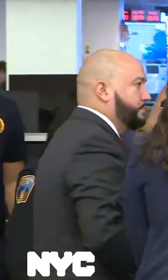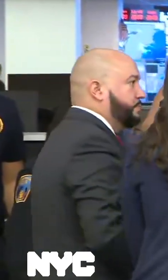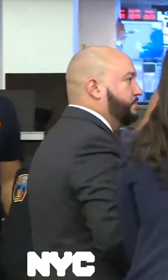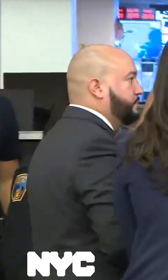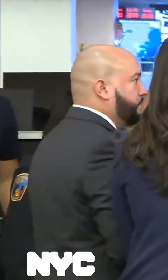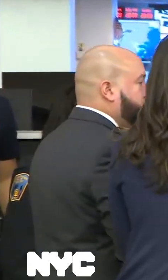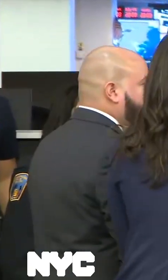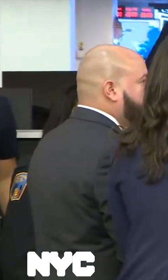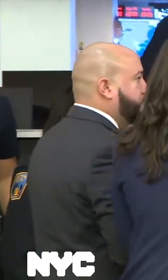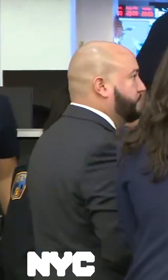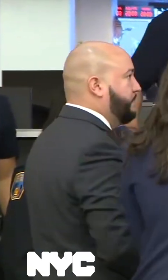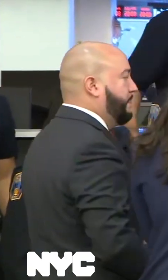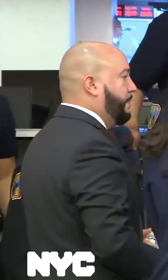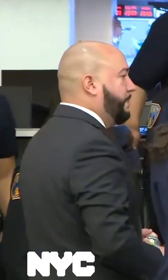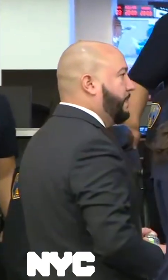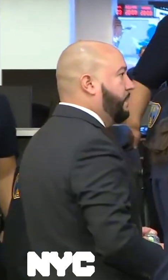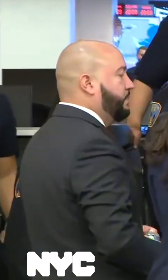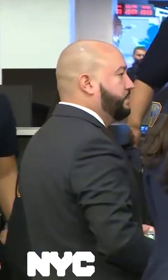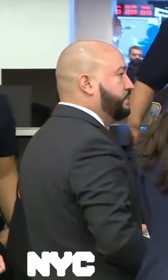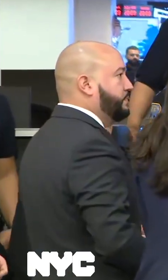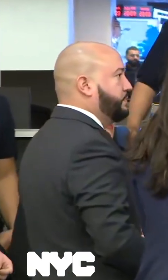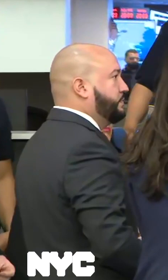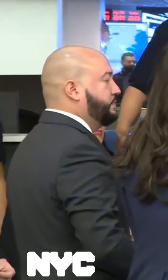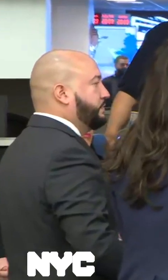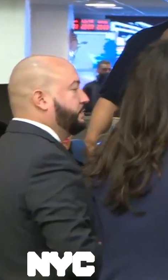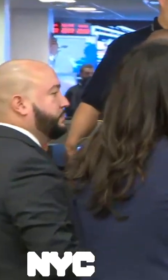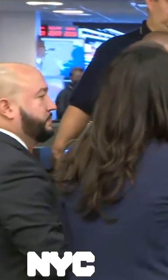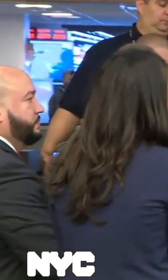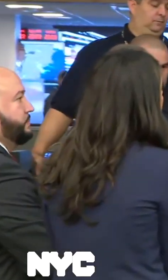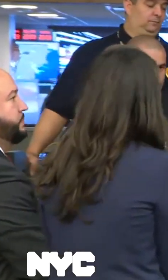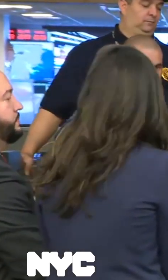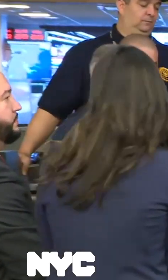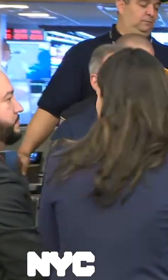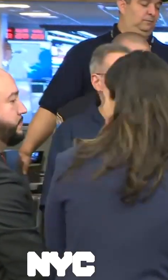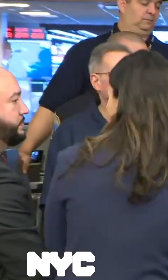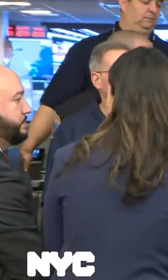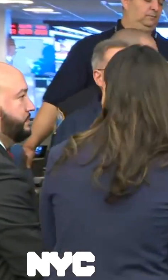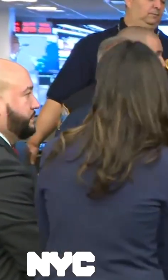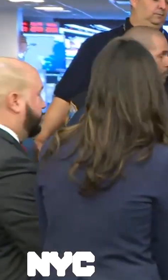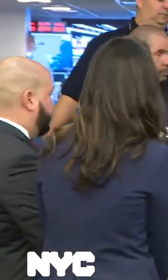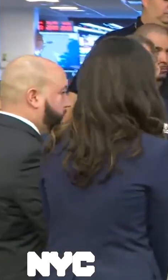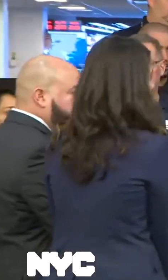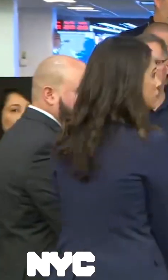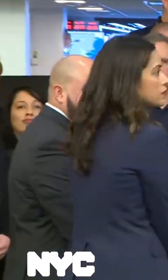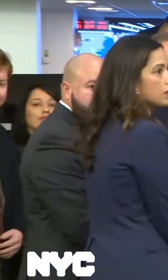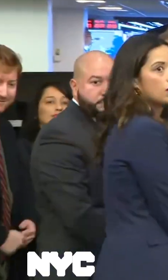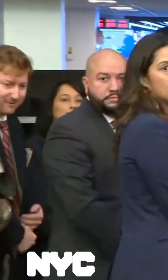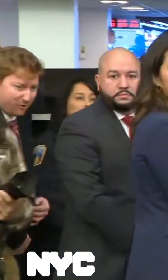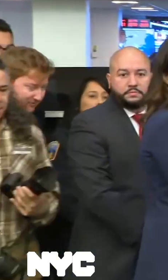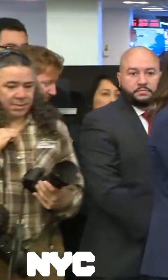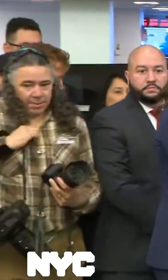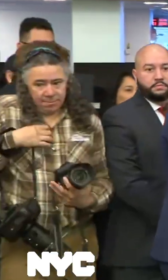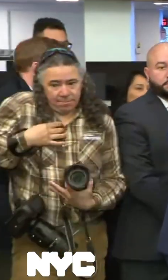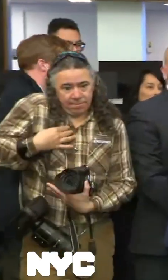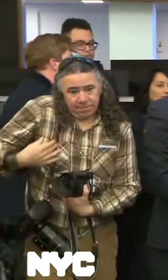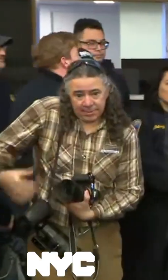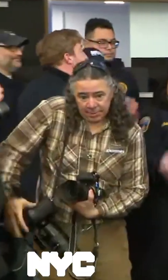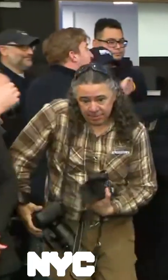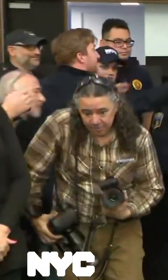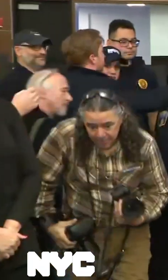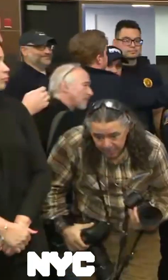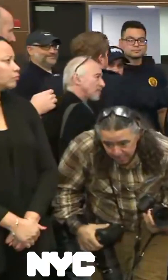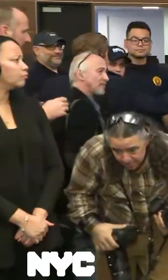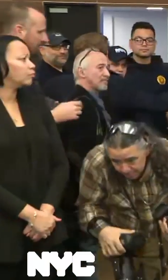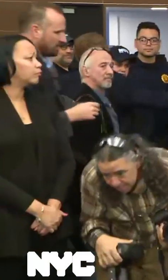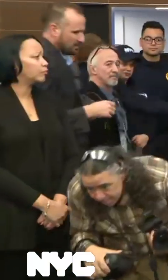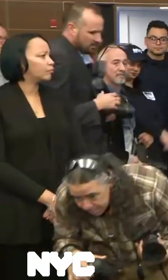Listen, I'd like to say a few things to everyone who's here. Over here? All right. Okay, we're going to